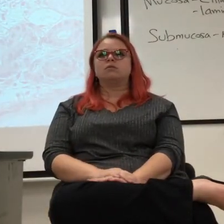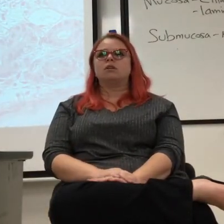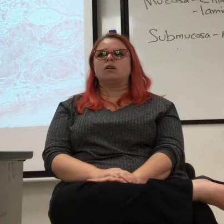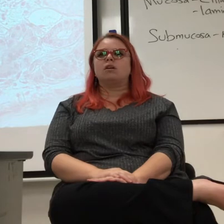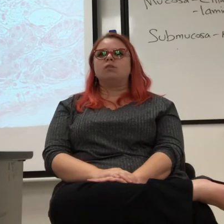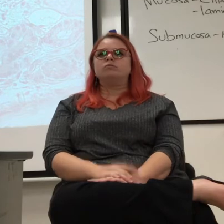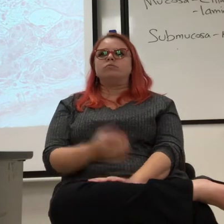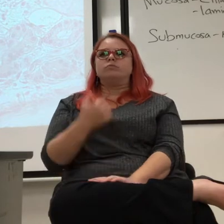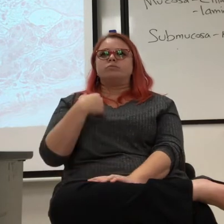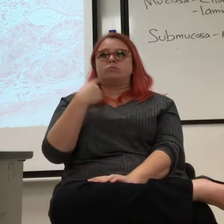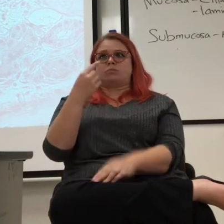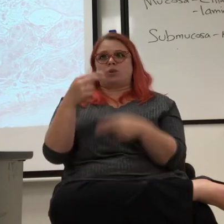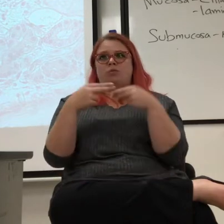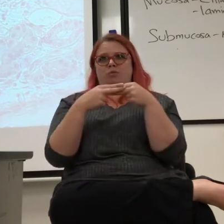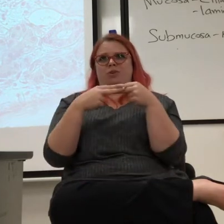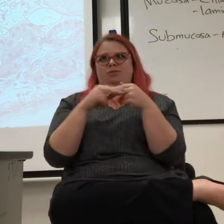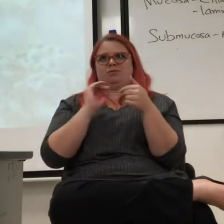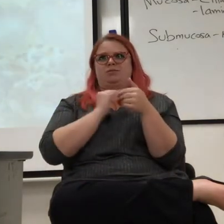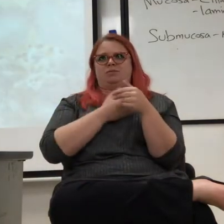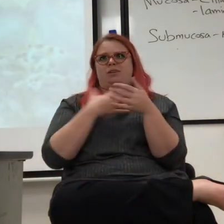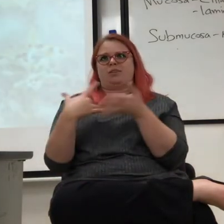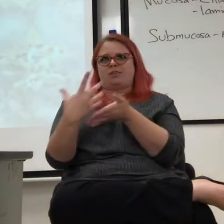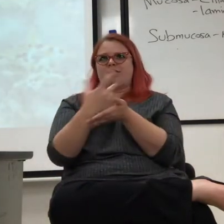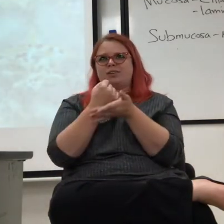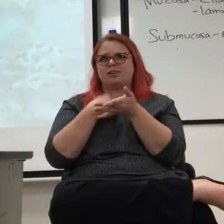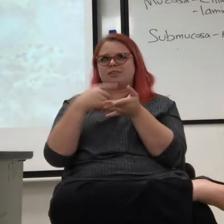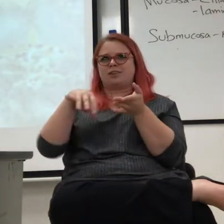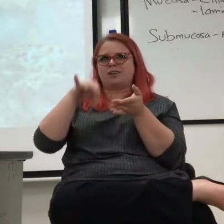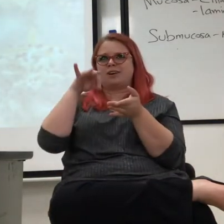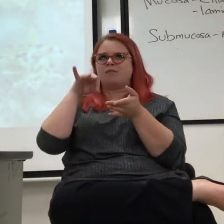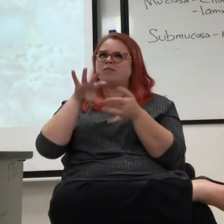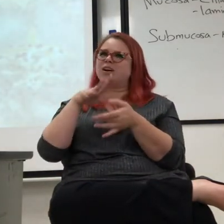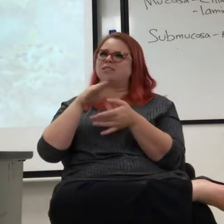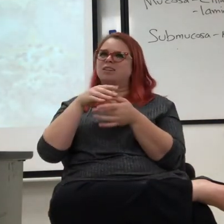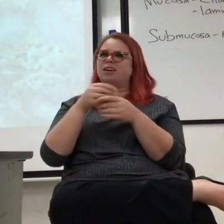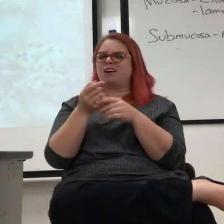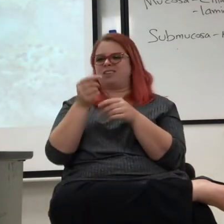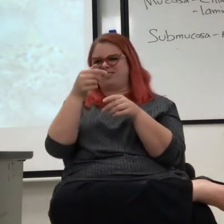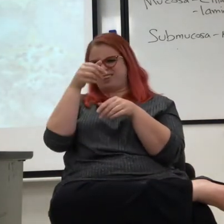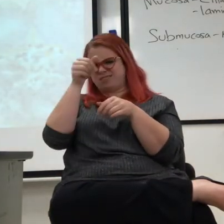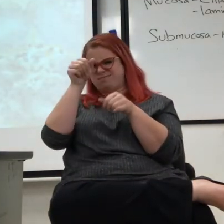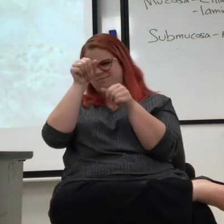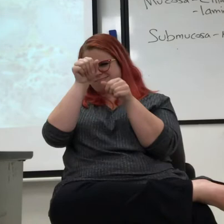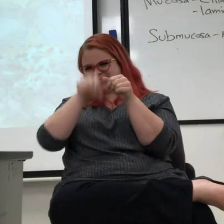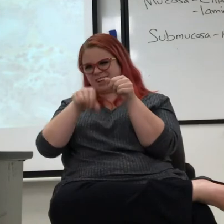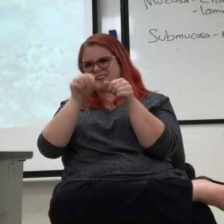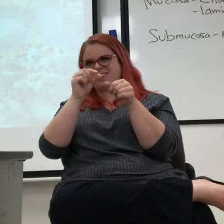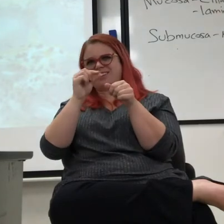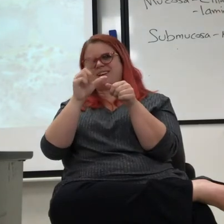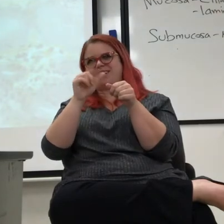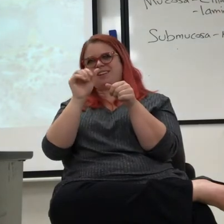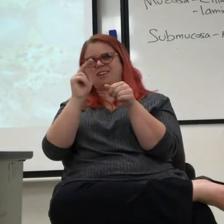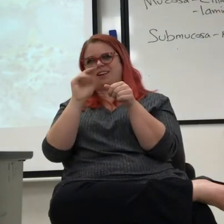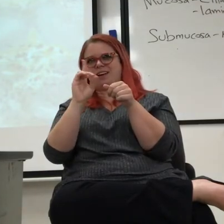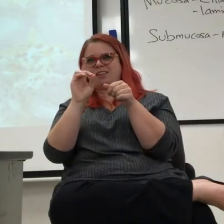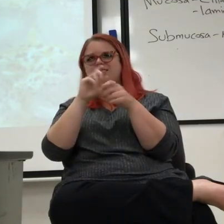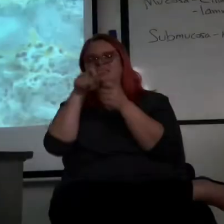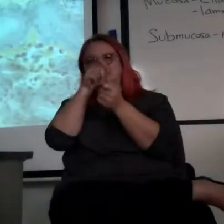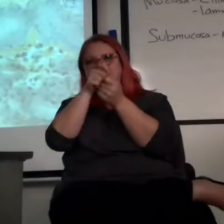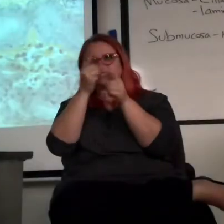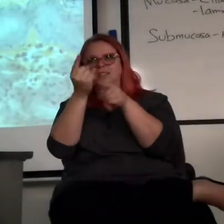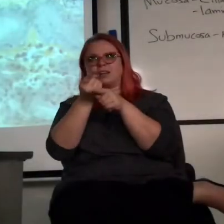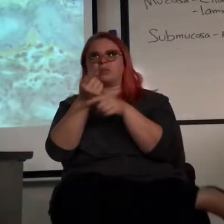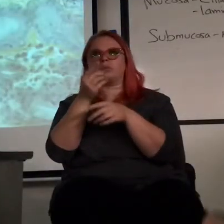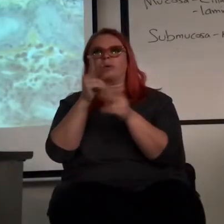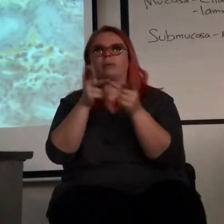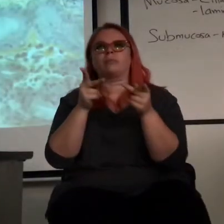And we have one slide in our collection I found. They kind of cut that gland in the exact place so you can actually